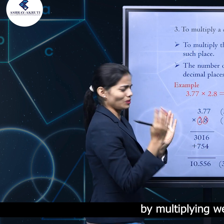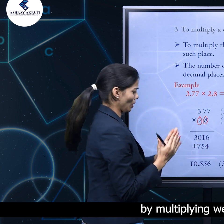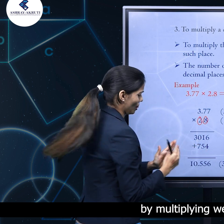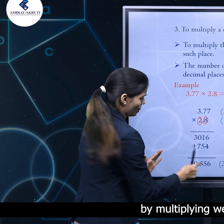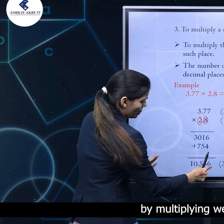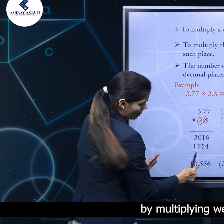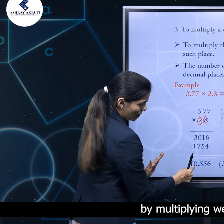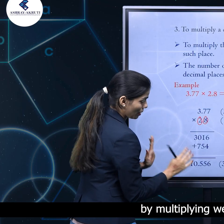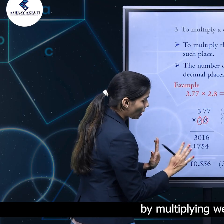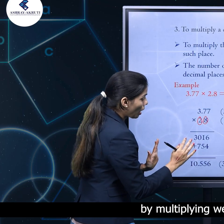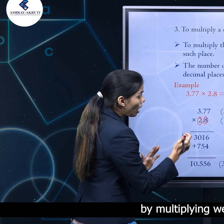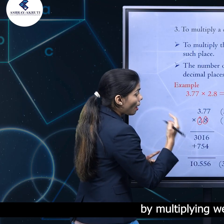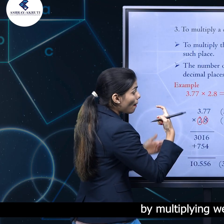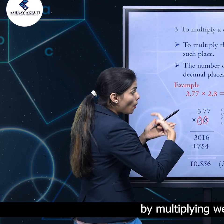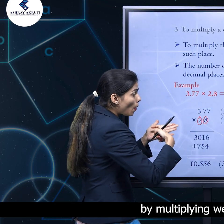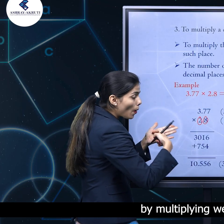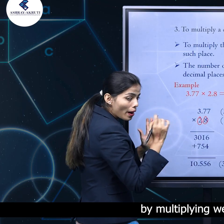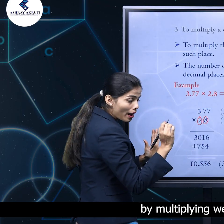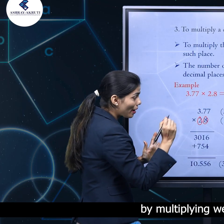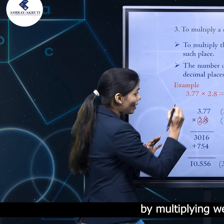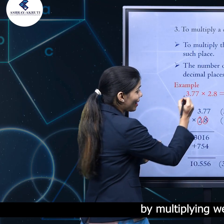3016 plus 754